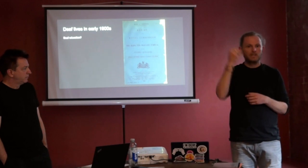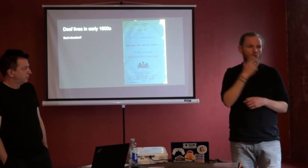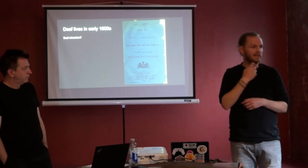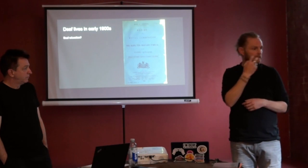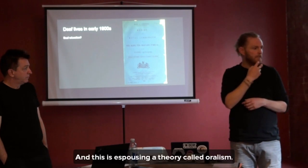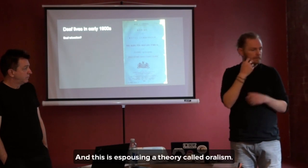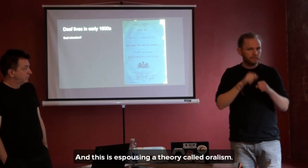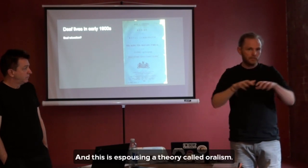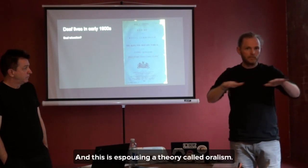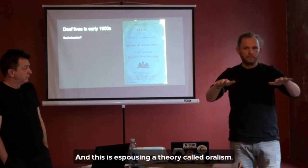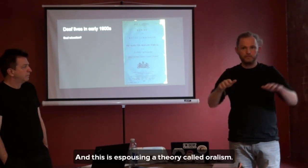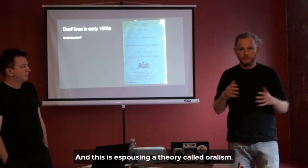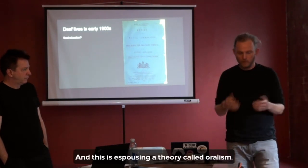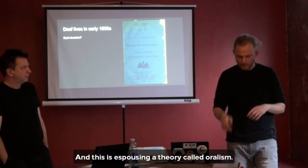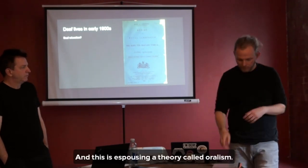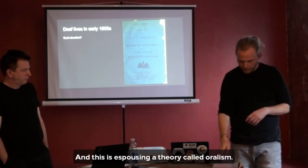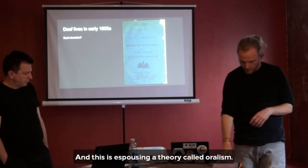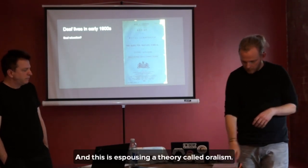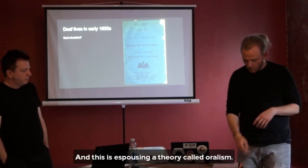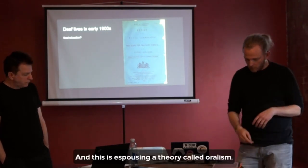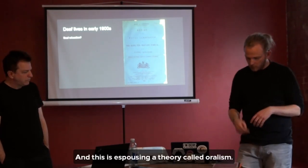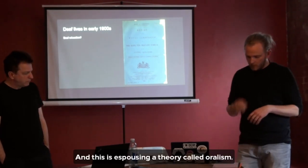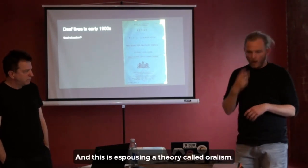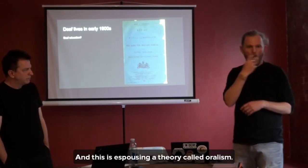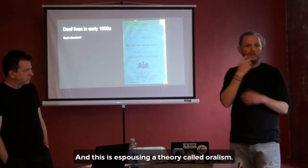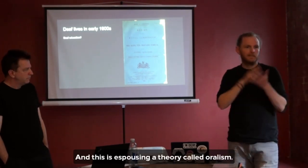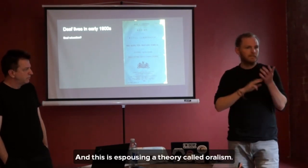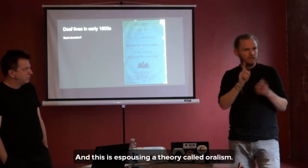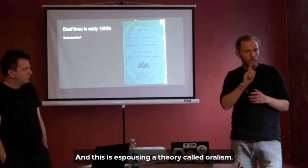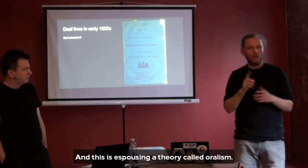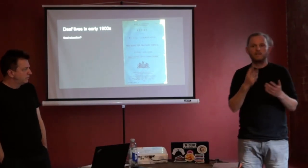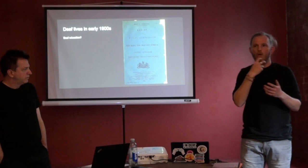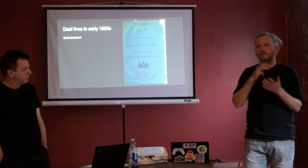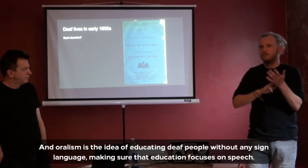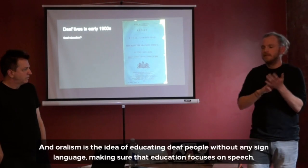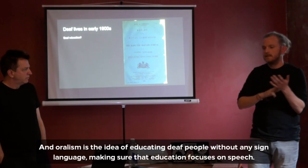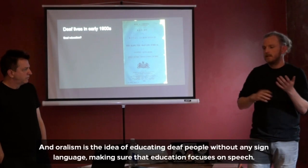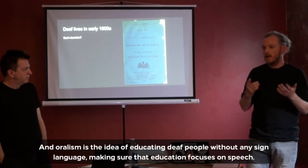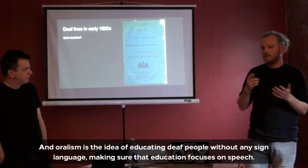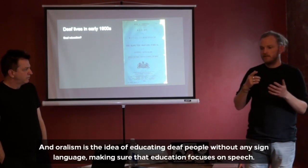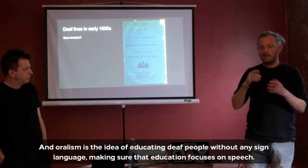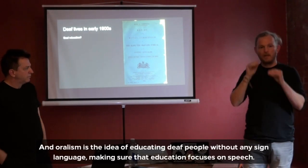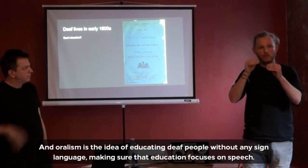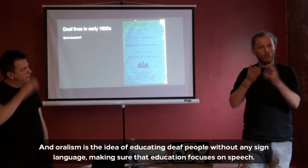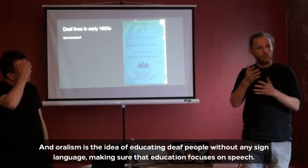And this is espousing a theory called oralism. And oralism